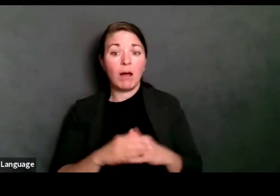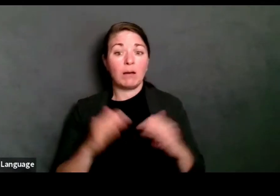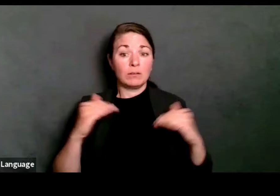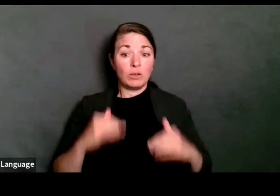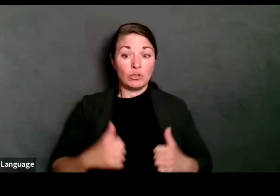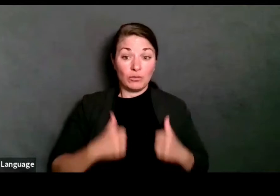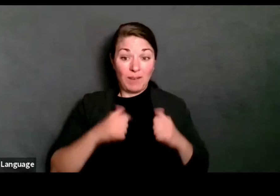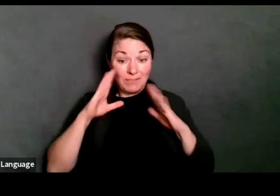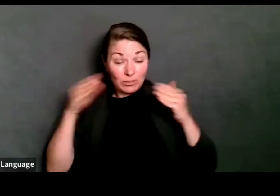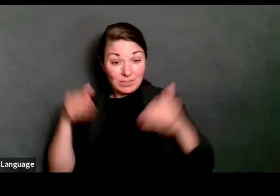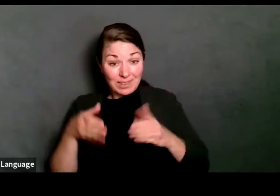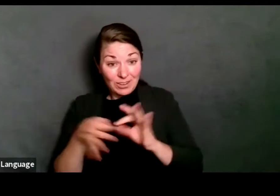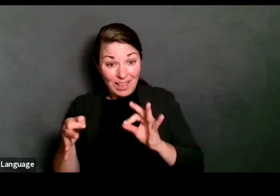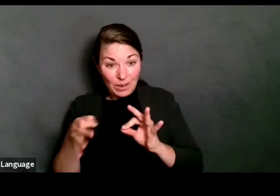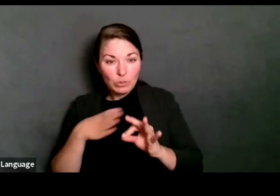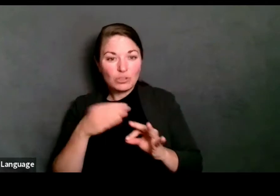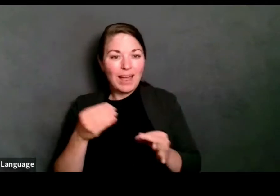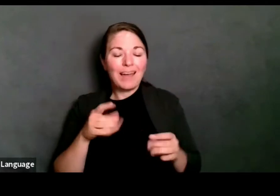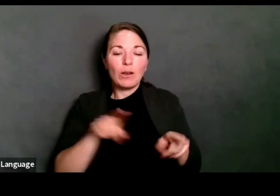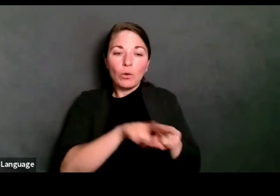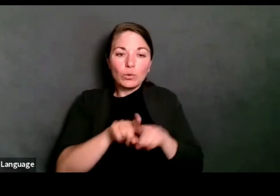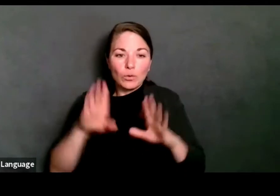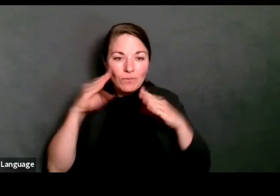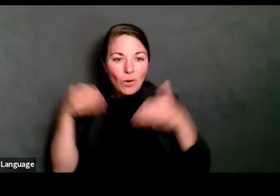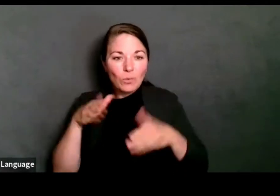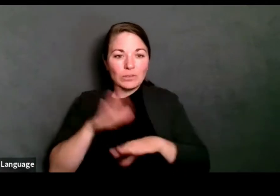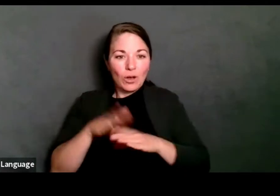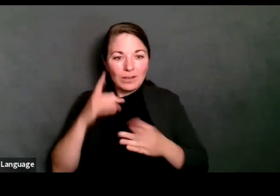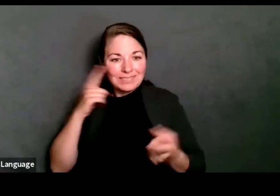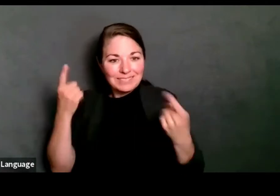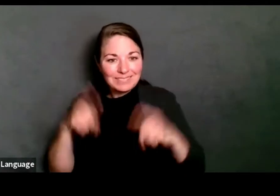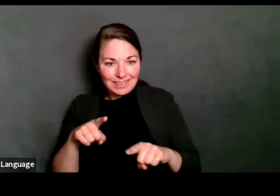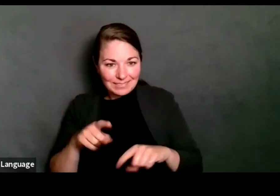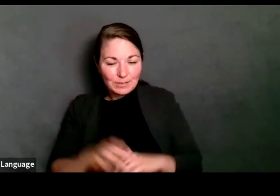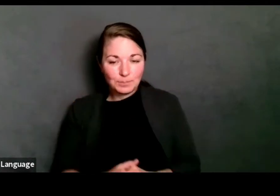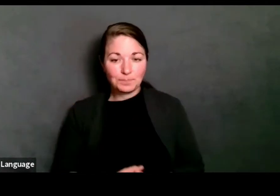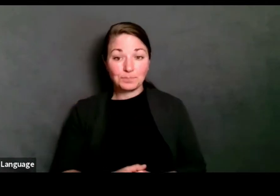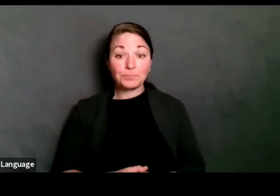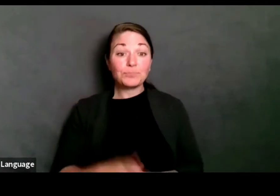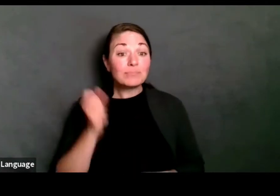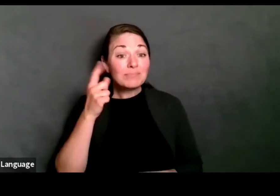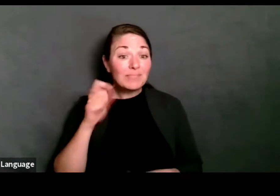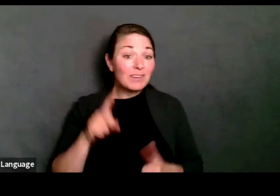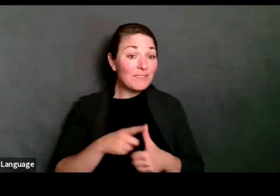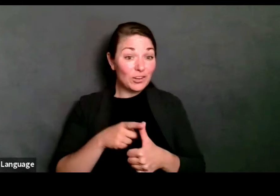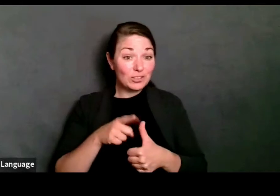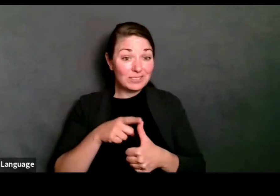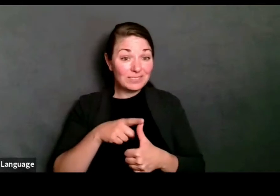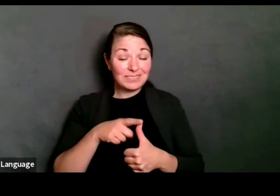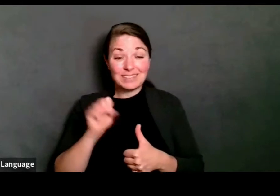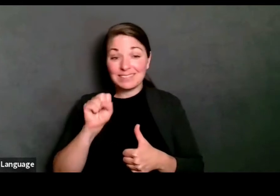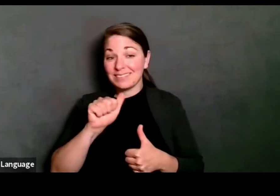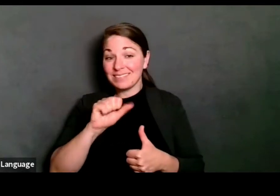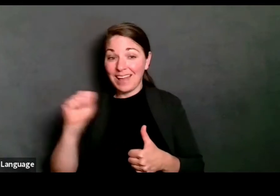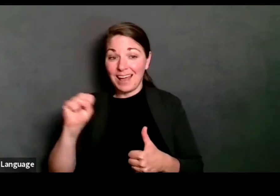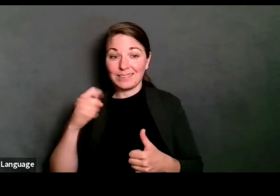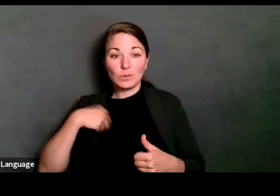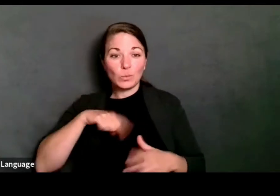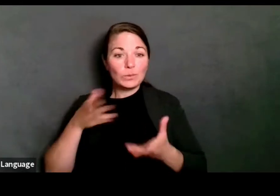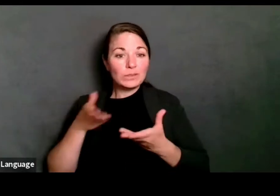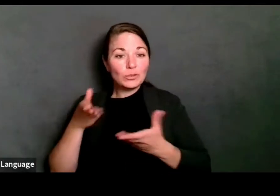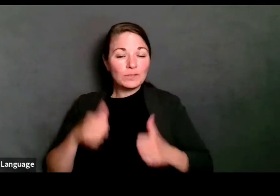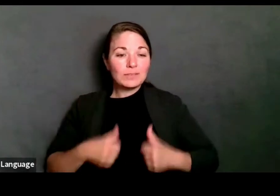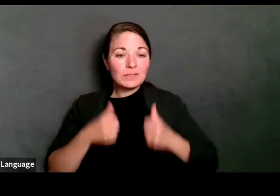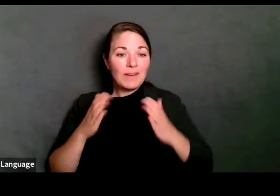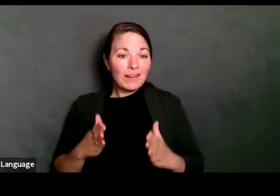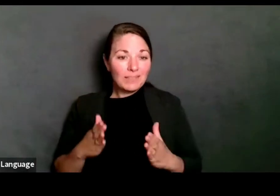in a clinical setting. So I'll start by introducing SAS. We are a nonprofit that serves survivors of sexual violence, as well